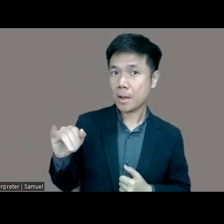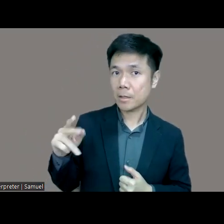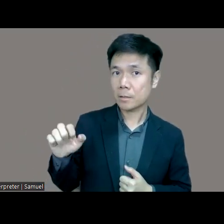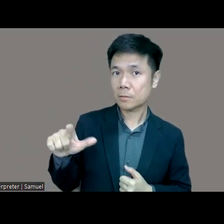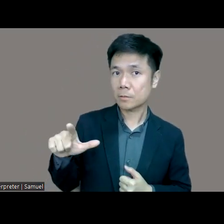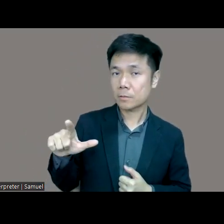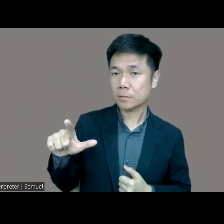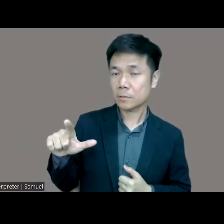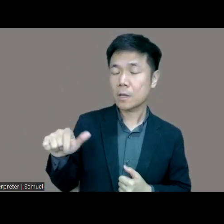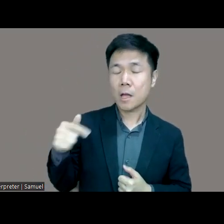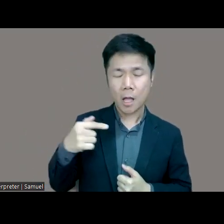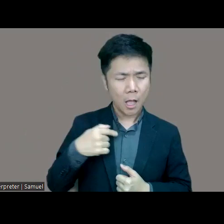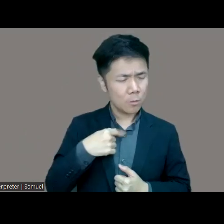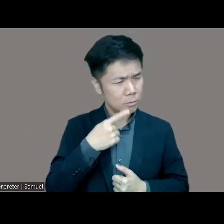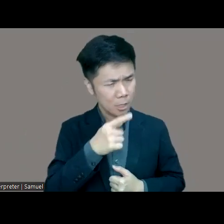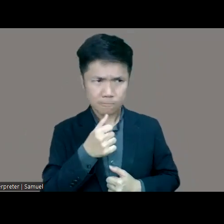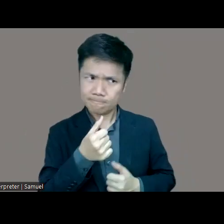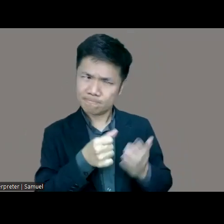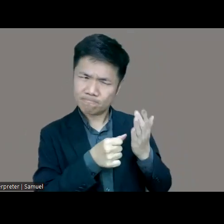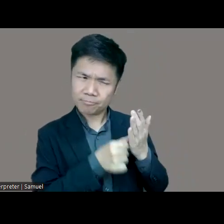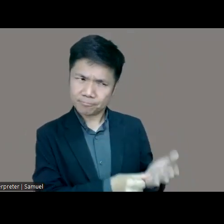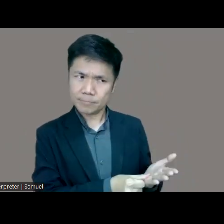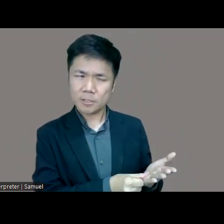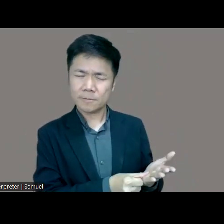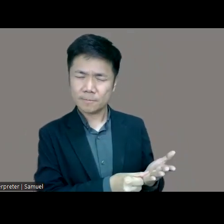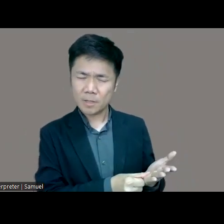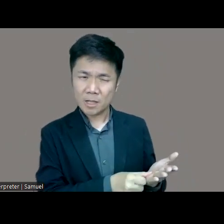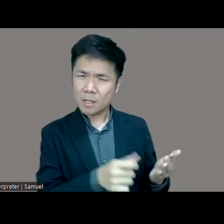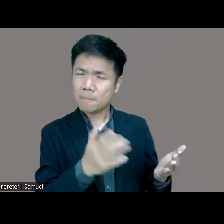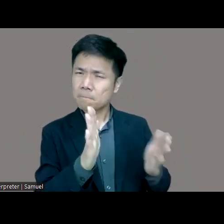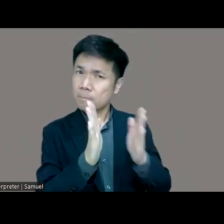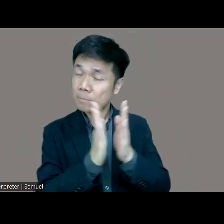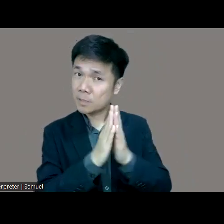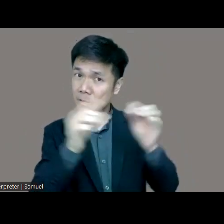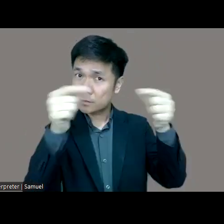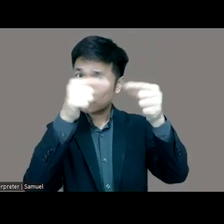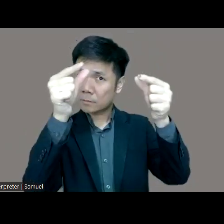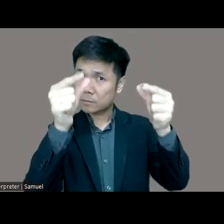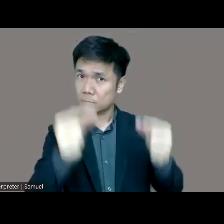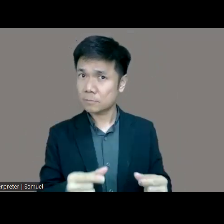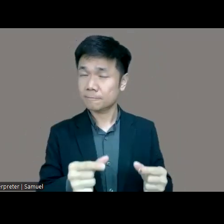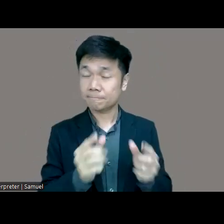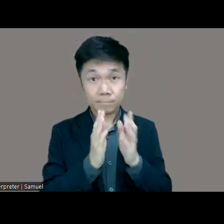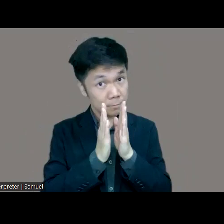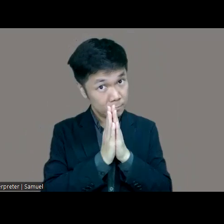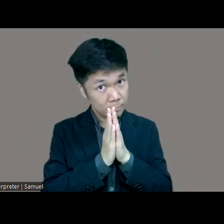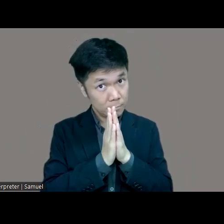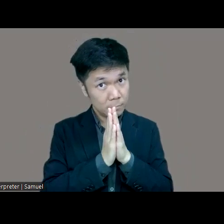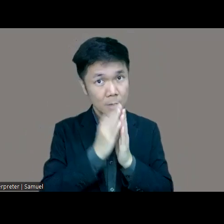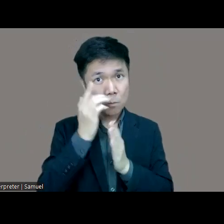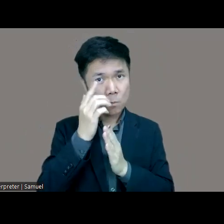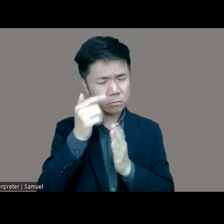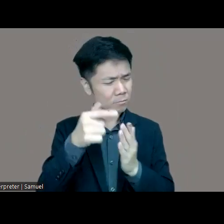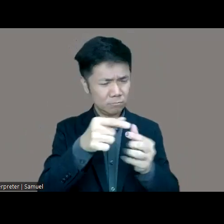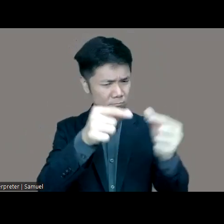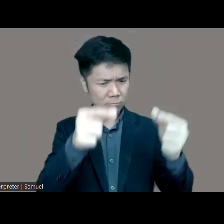I need to insist about documentation because it has become very robust to us. You know, it's